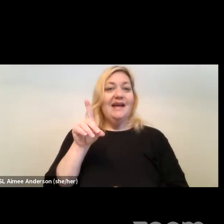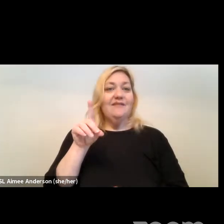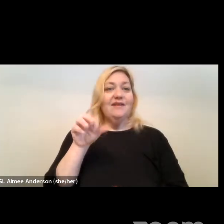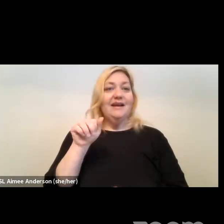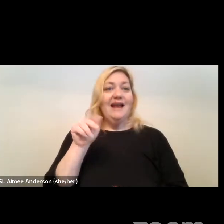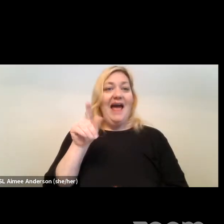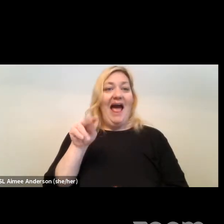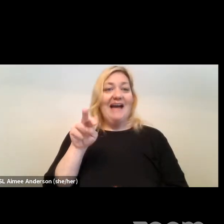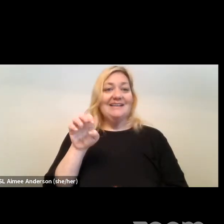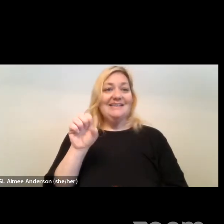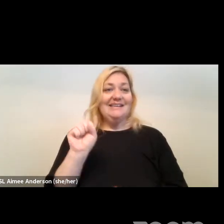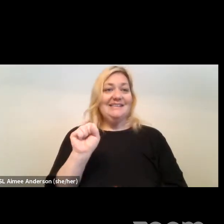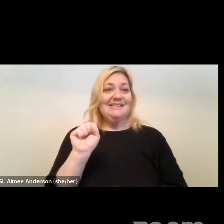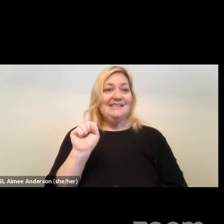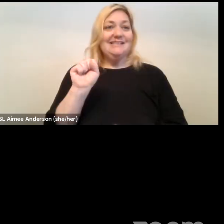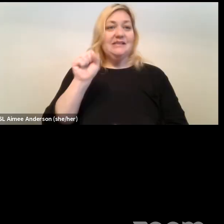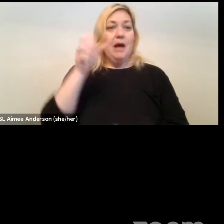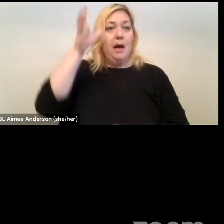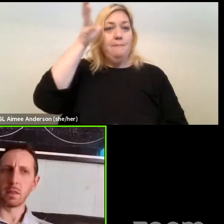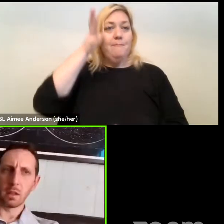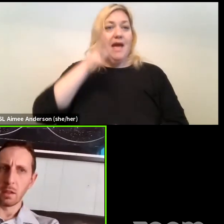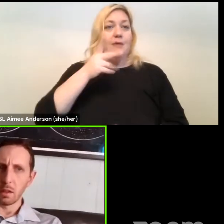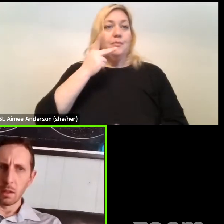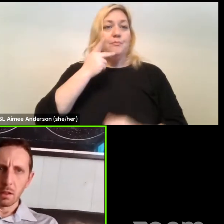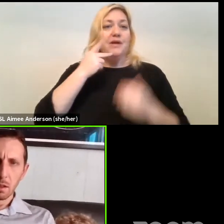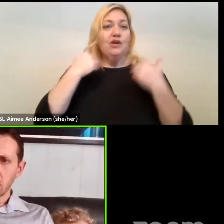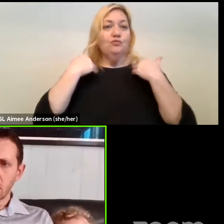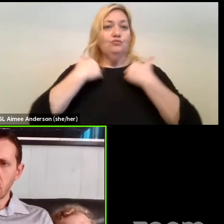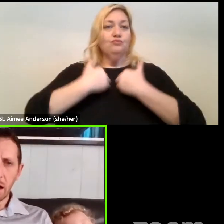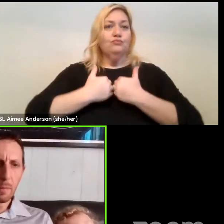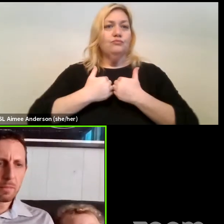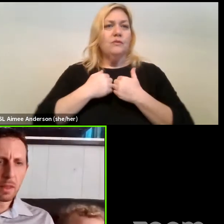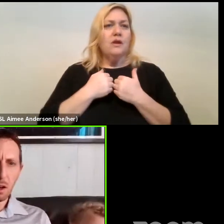For what purpose do you rise, Mr. Atkins?